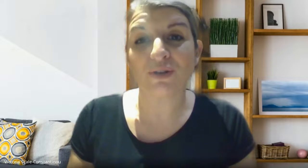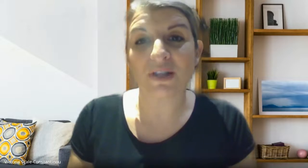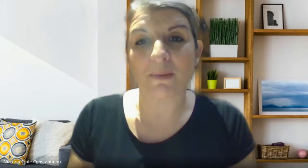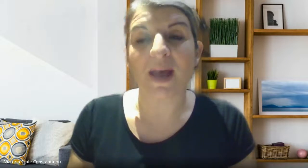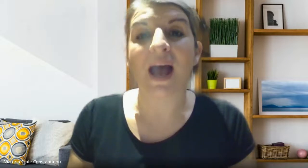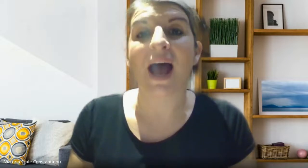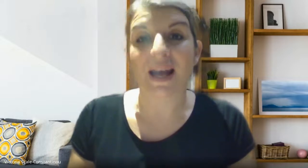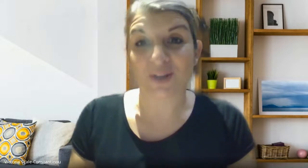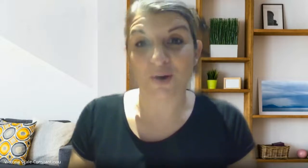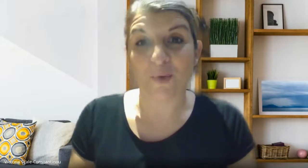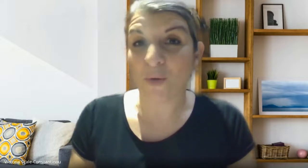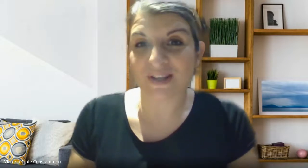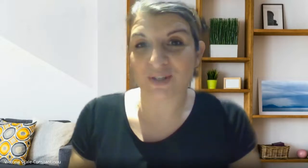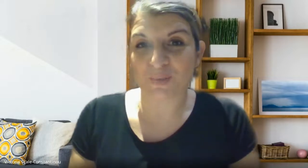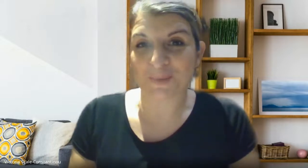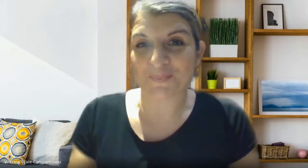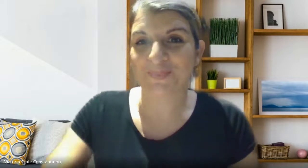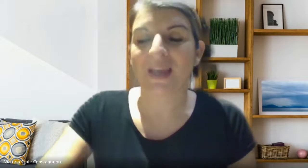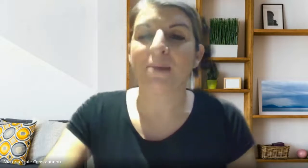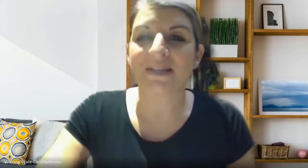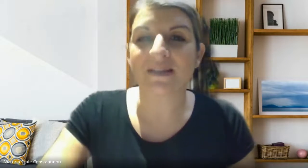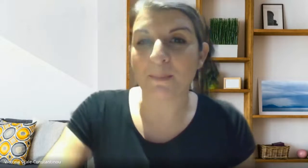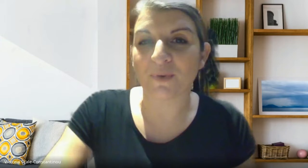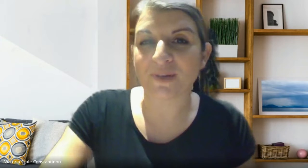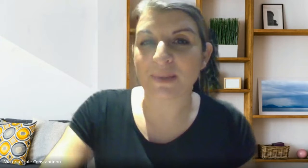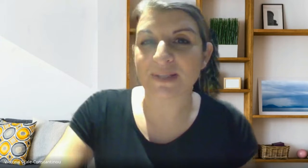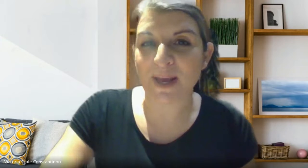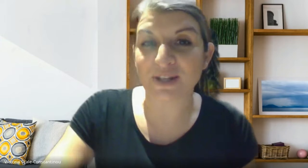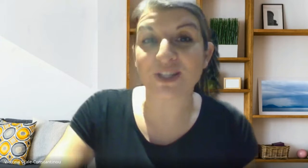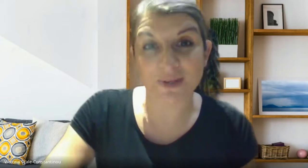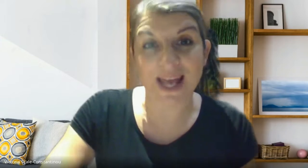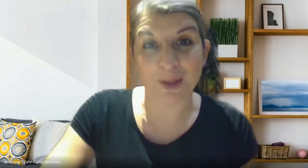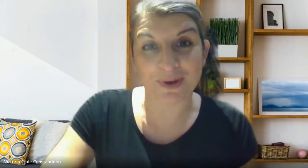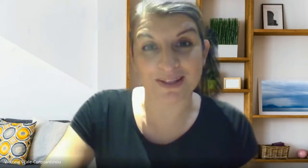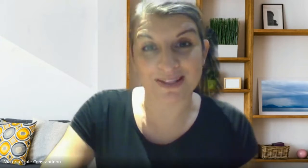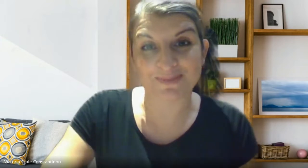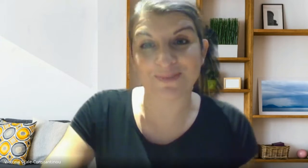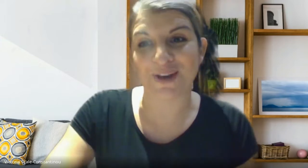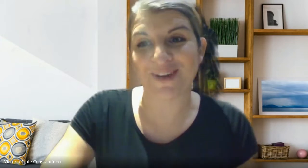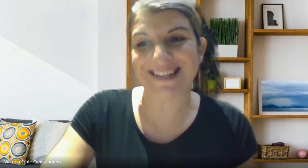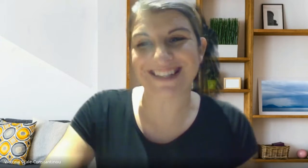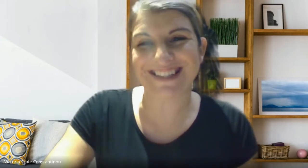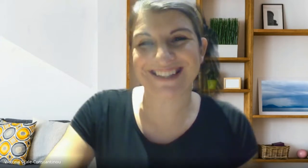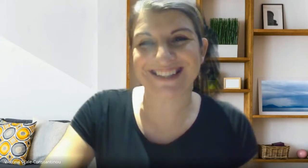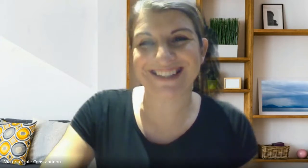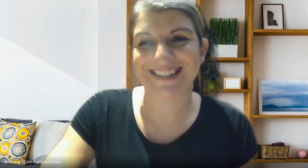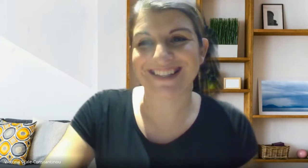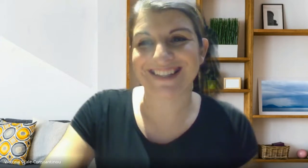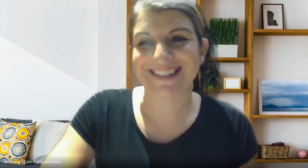can use them at home or in school. Mr. Tumble, for something special, is going to help us. Are you ready?